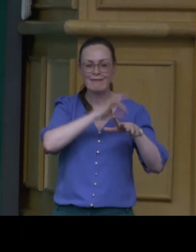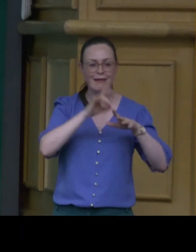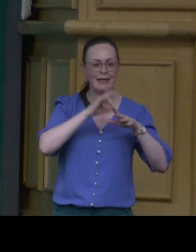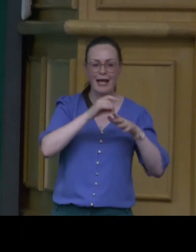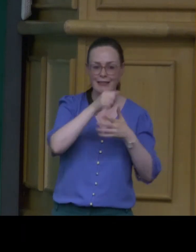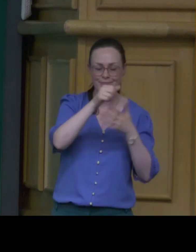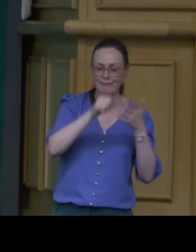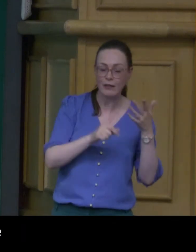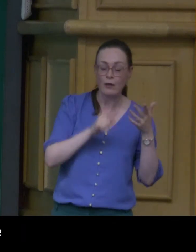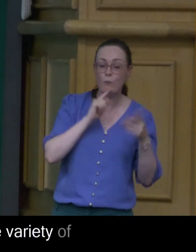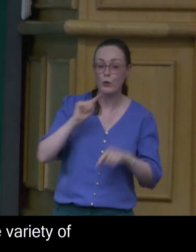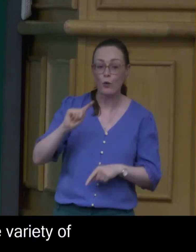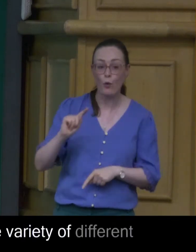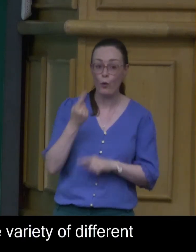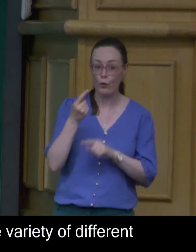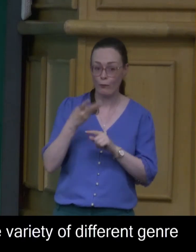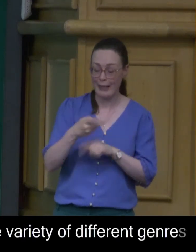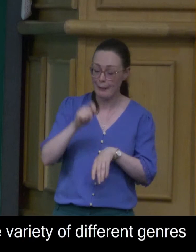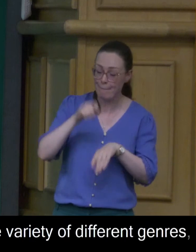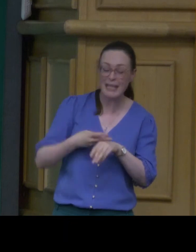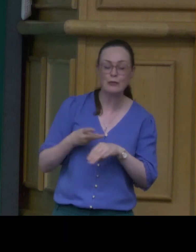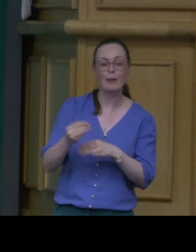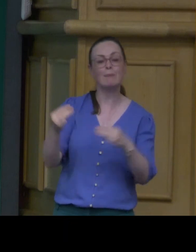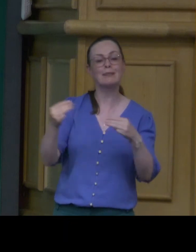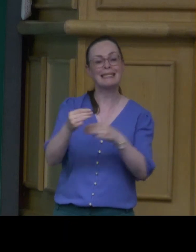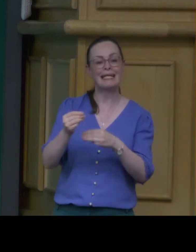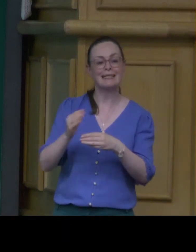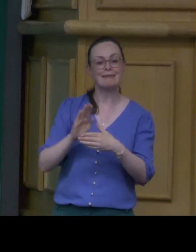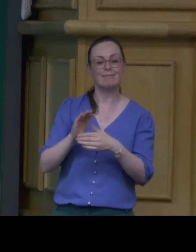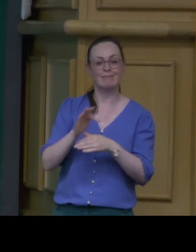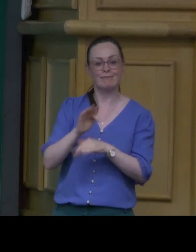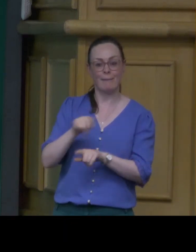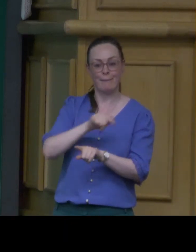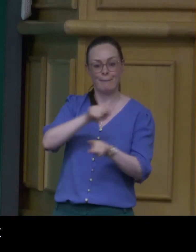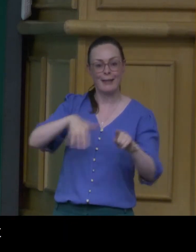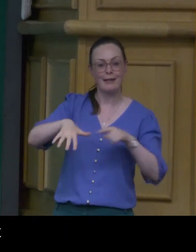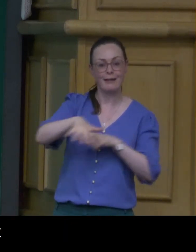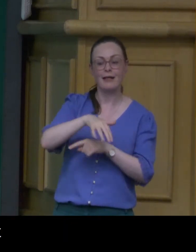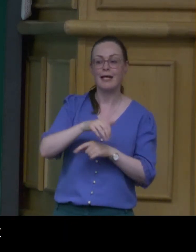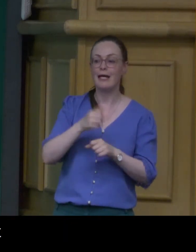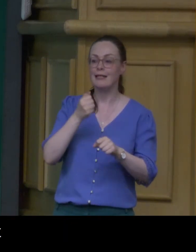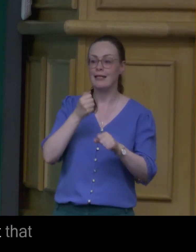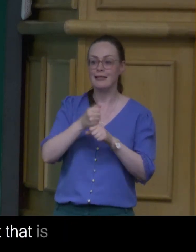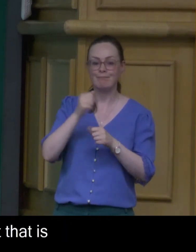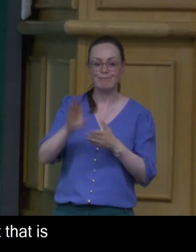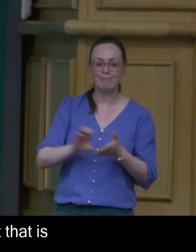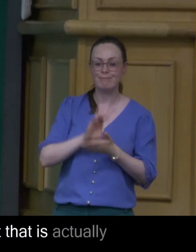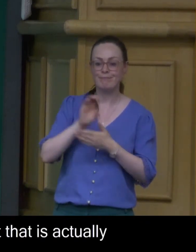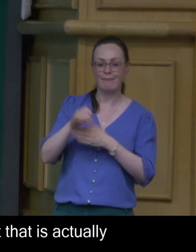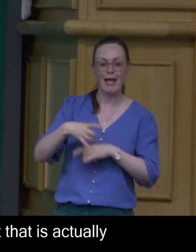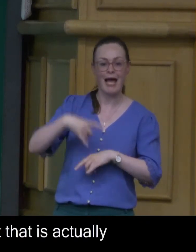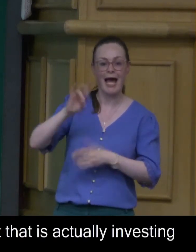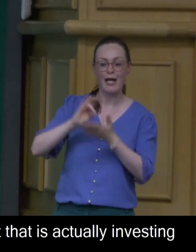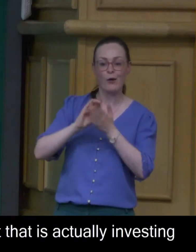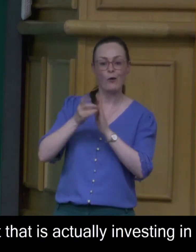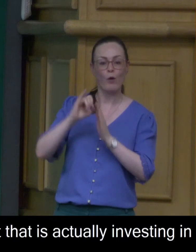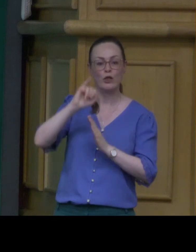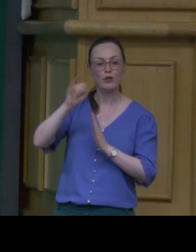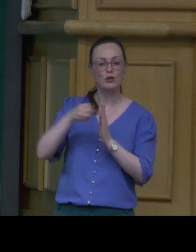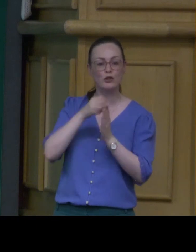genres. The only and best way of protecting against that is actually investing in high-quality